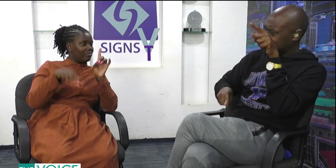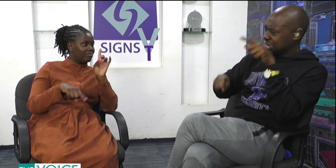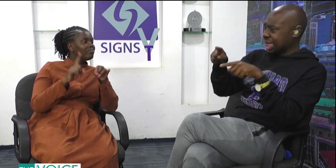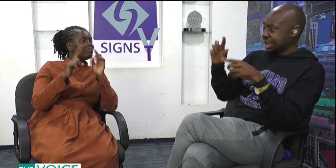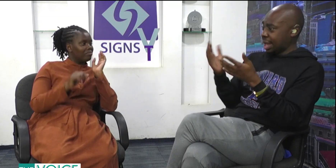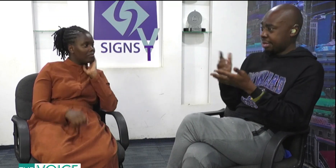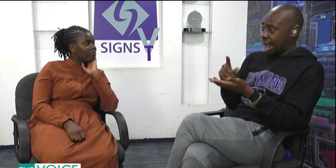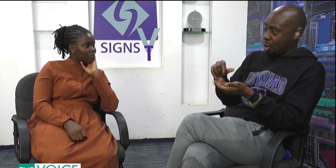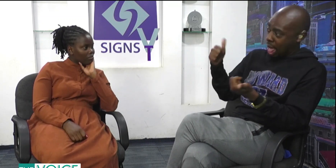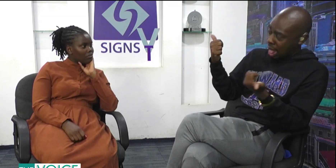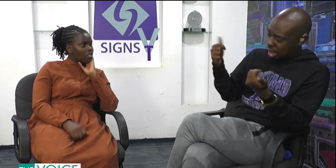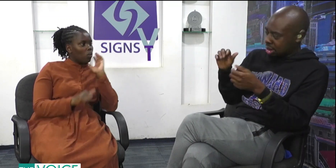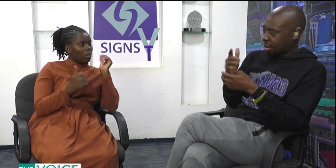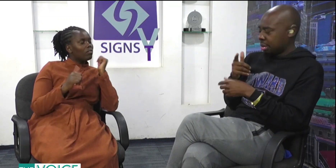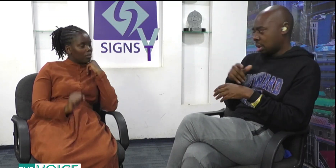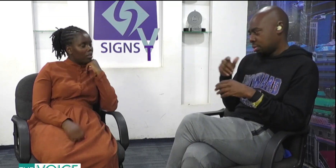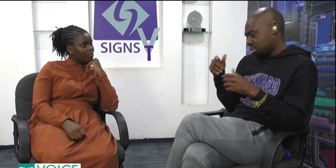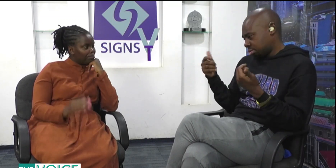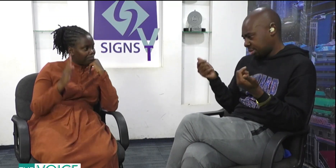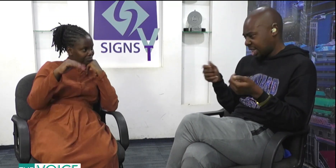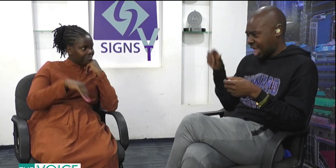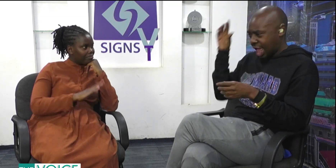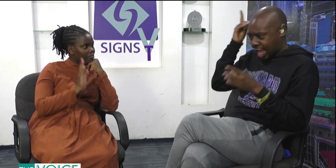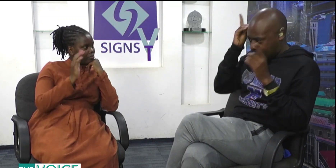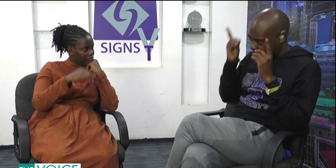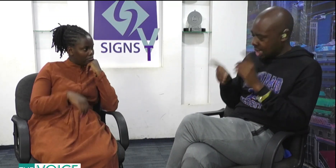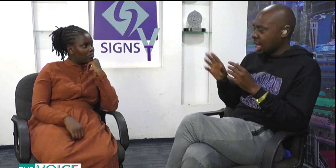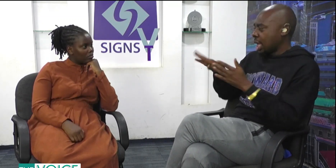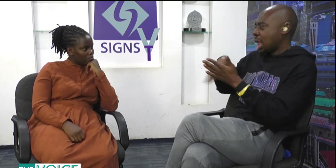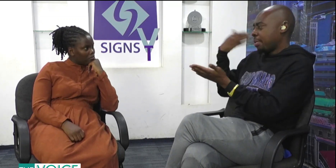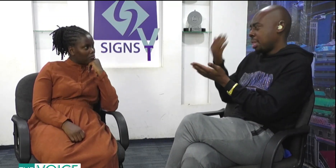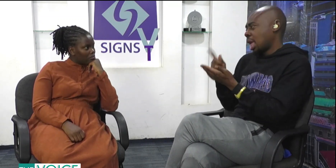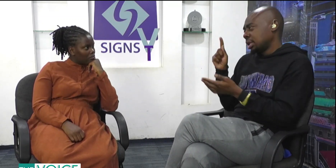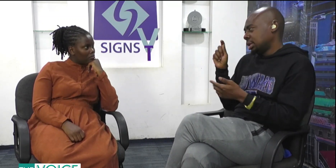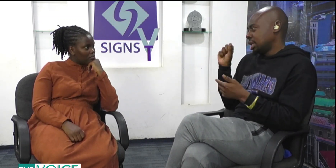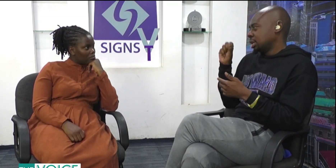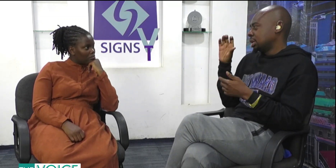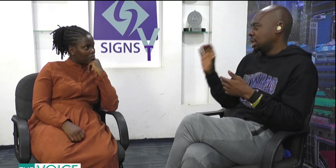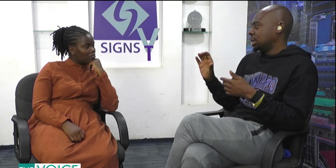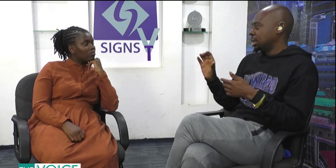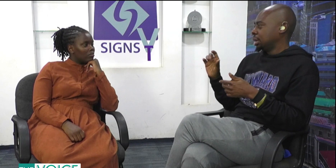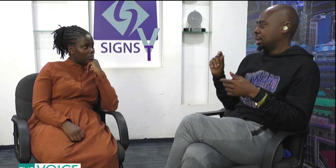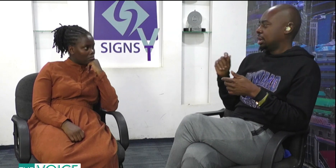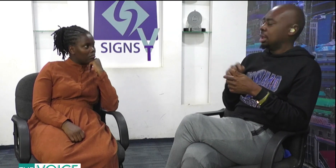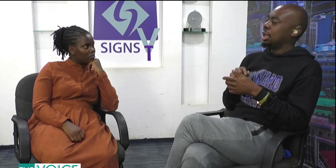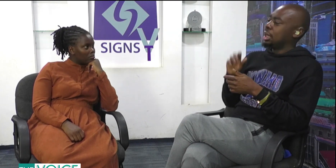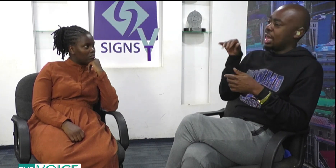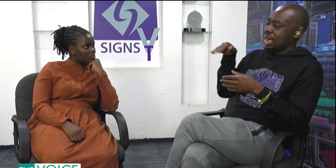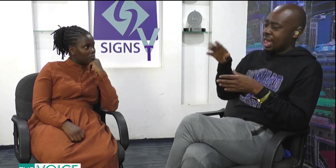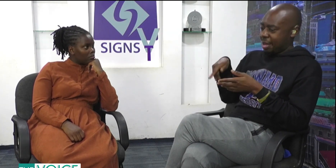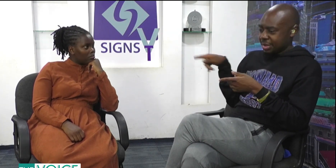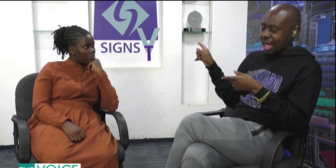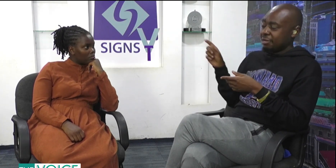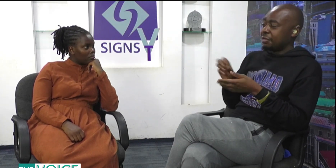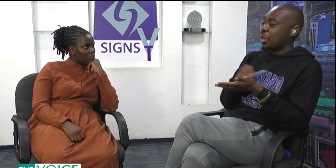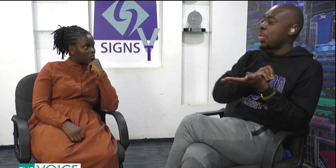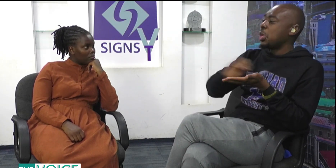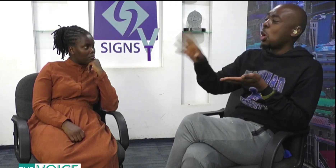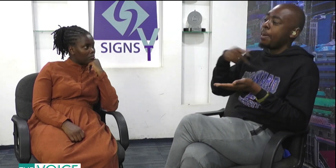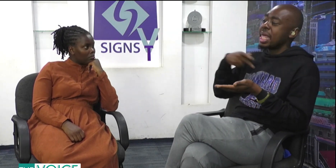So it varied because they called for the interview. Then I decided to apply for another interview in